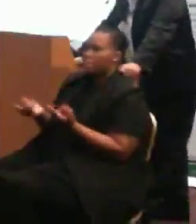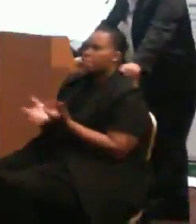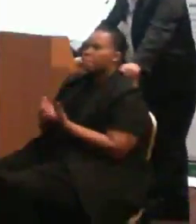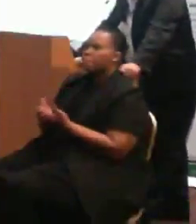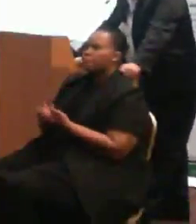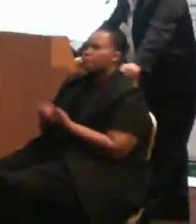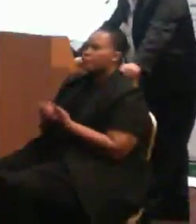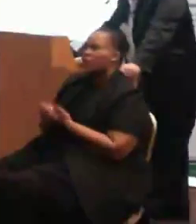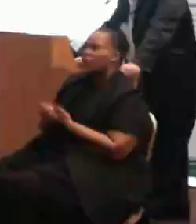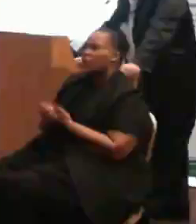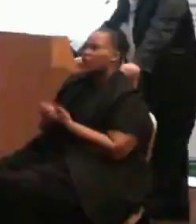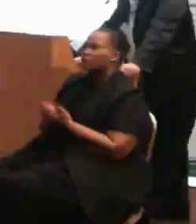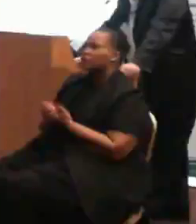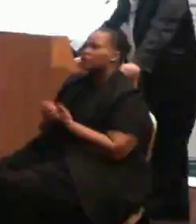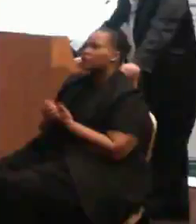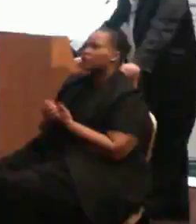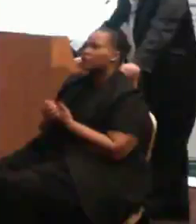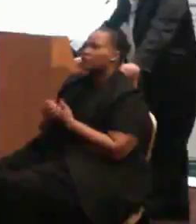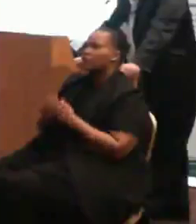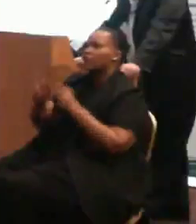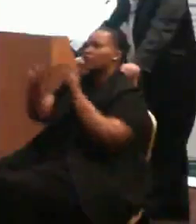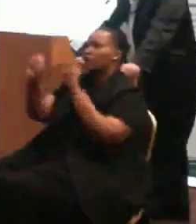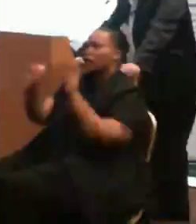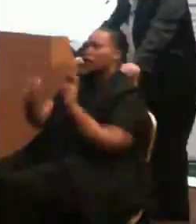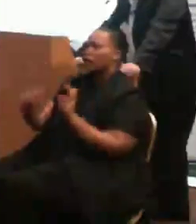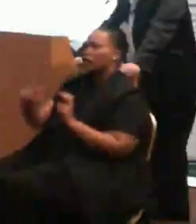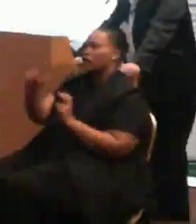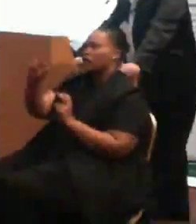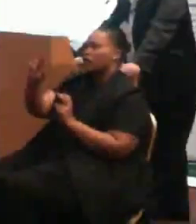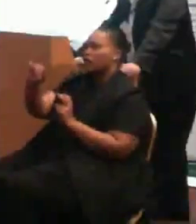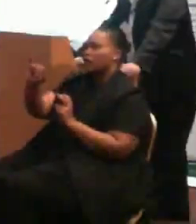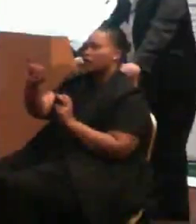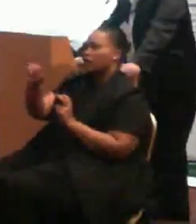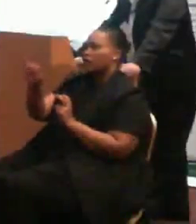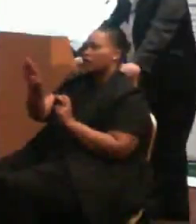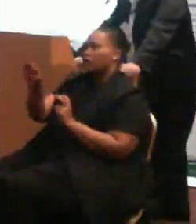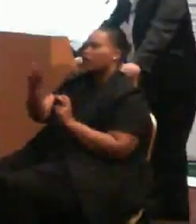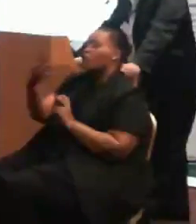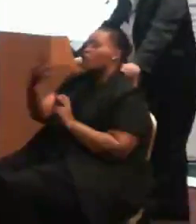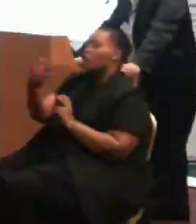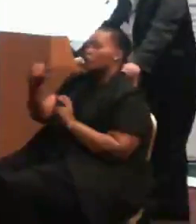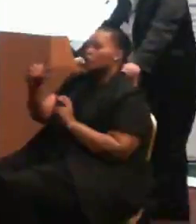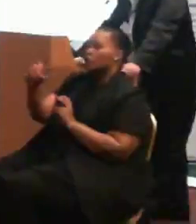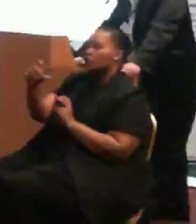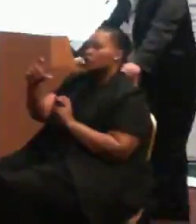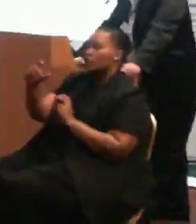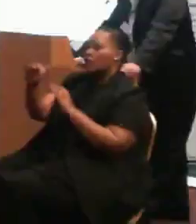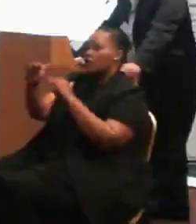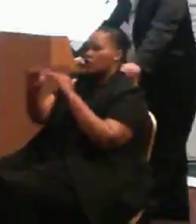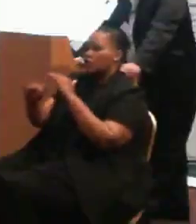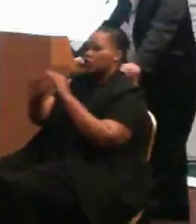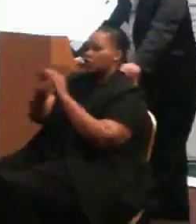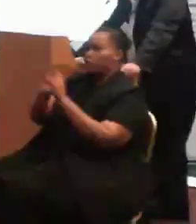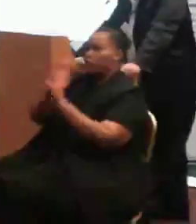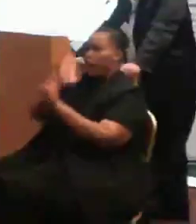The Eskom average on-bill cost, or the marginal cost, is below 40 cents a kilowatt hour. Direct